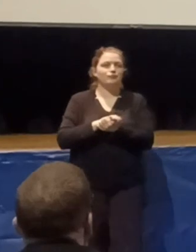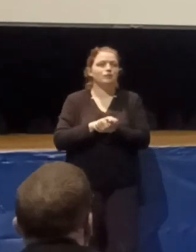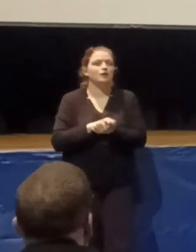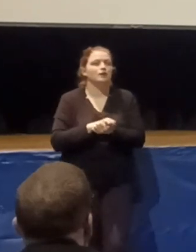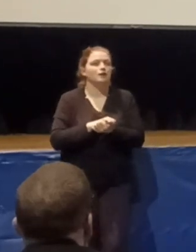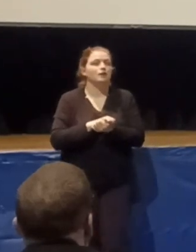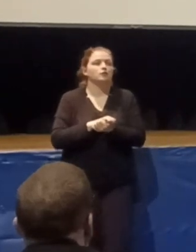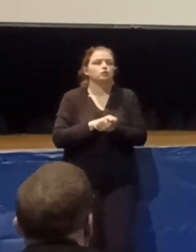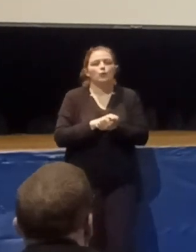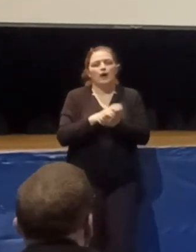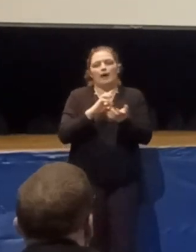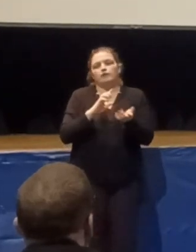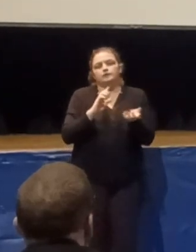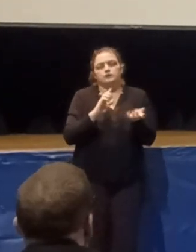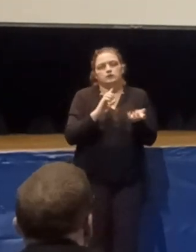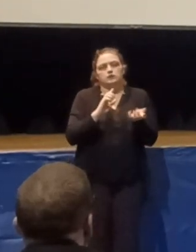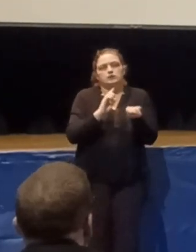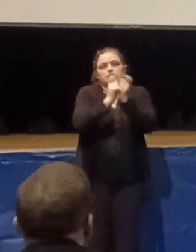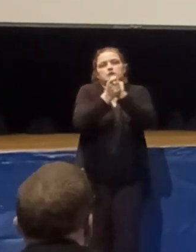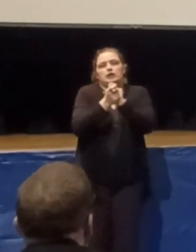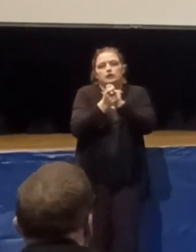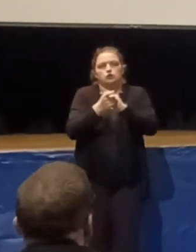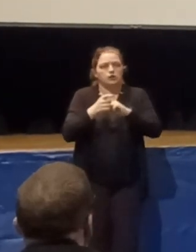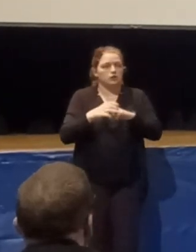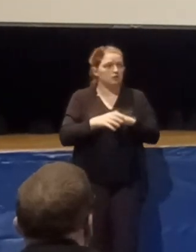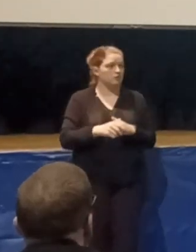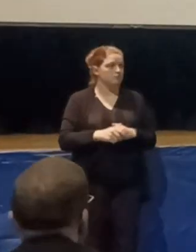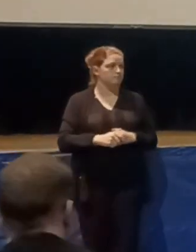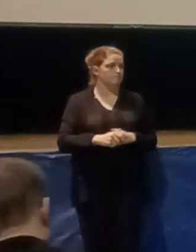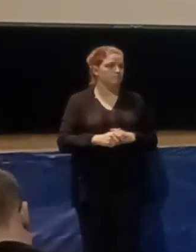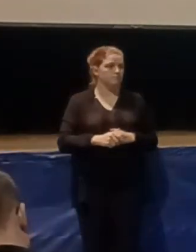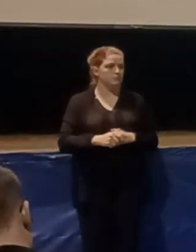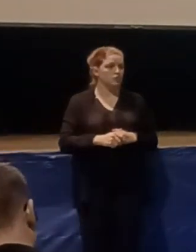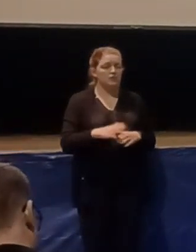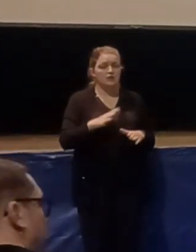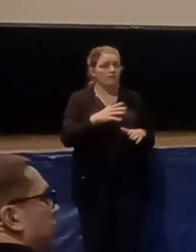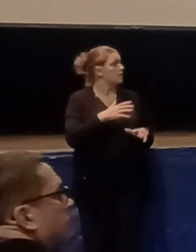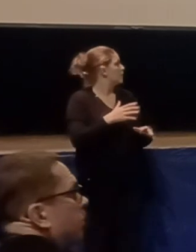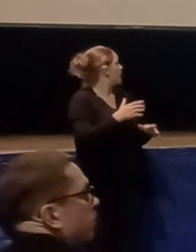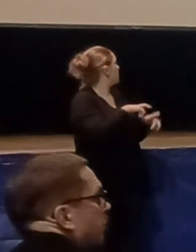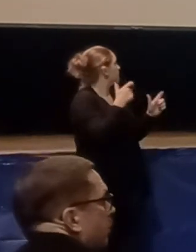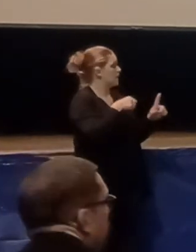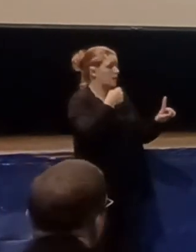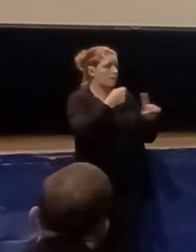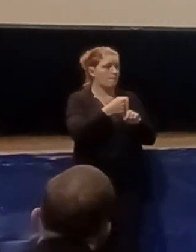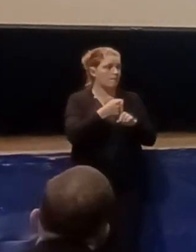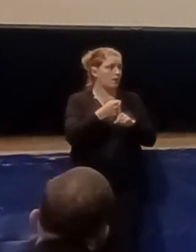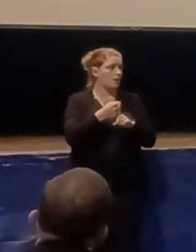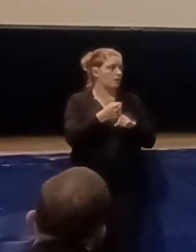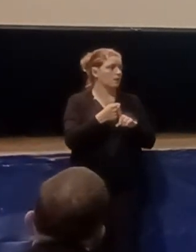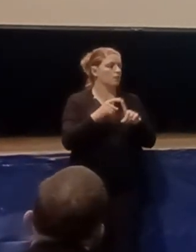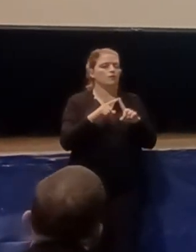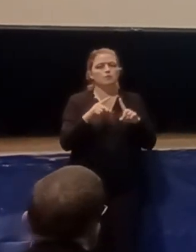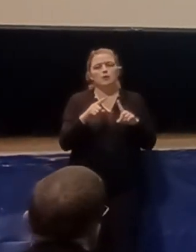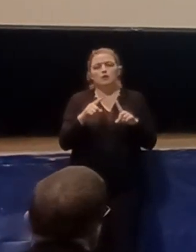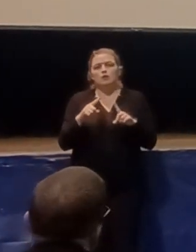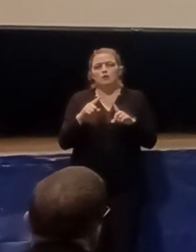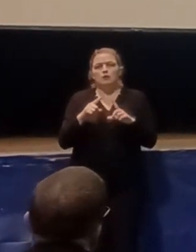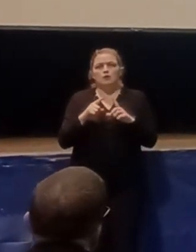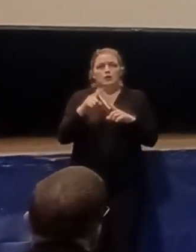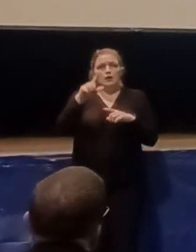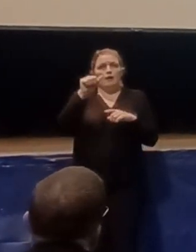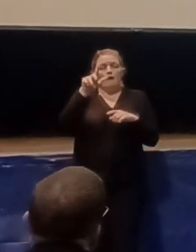We're able to have a slight grade, which actually does change. It does have a big impact when we're talking about in light of a parcel as we're talking about. Alan,